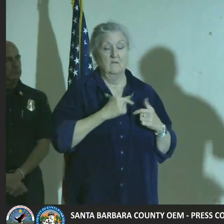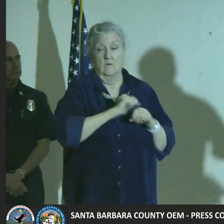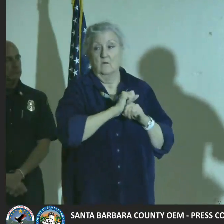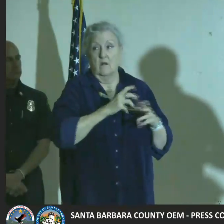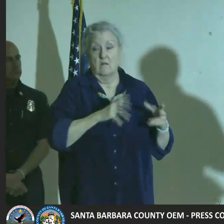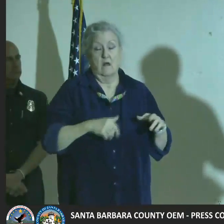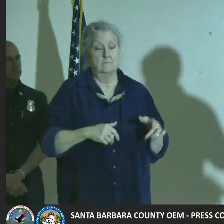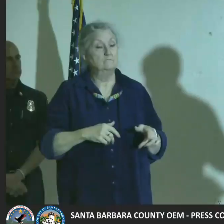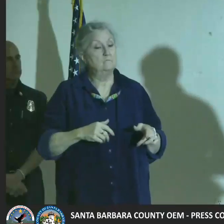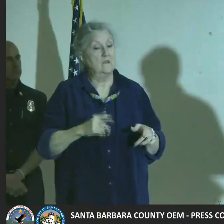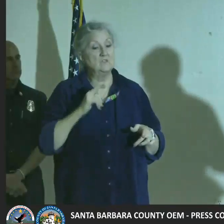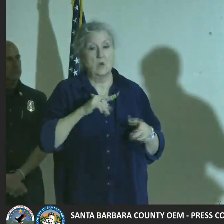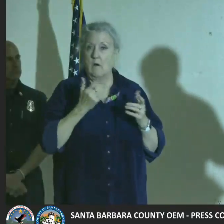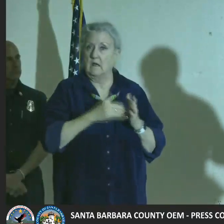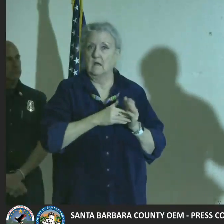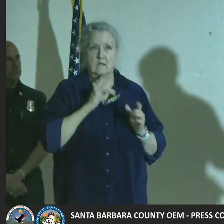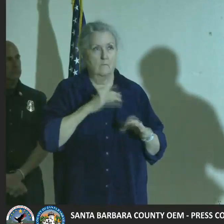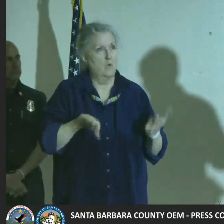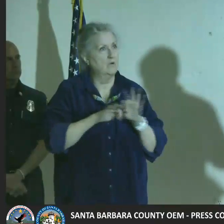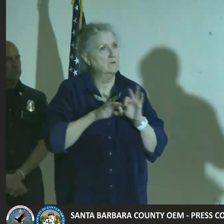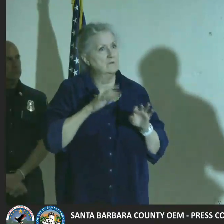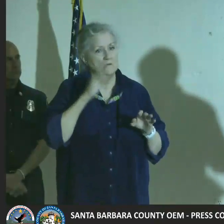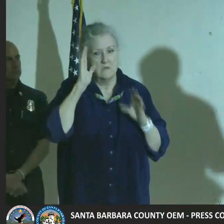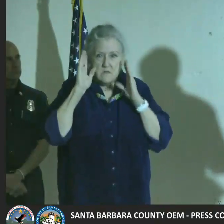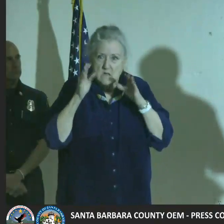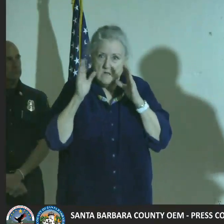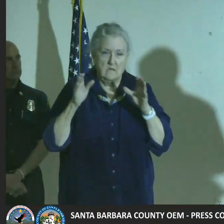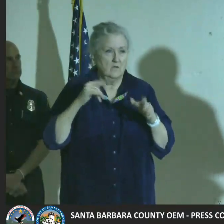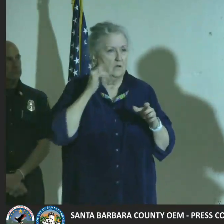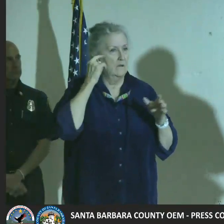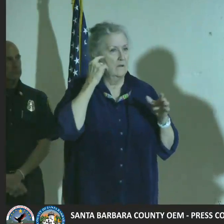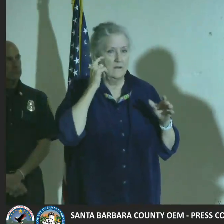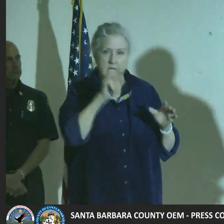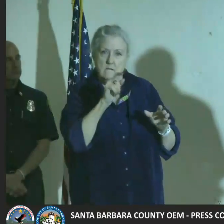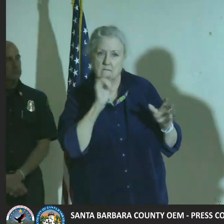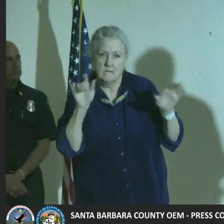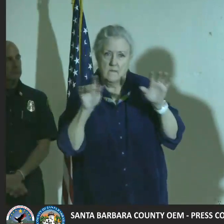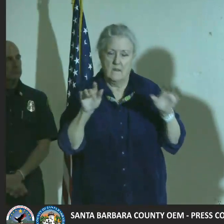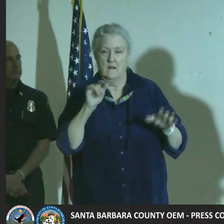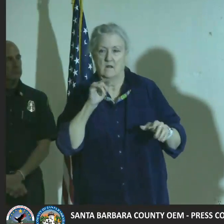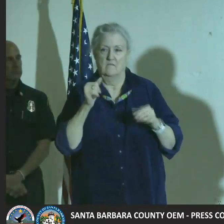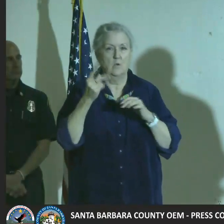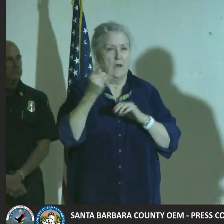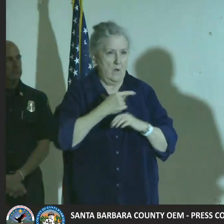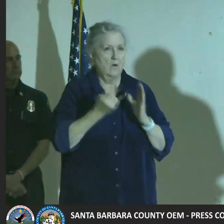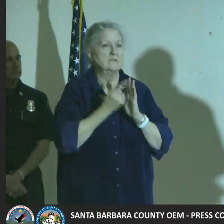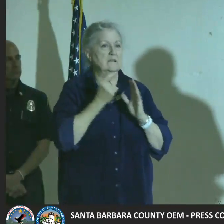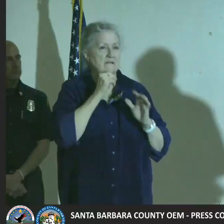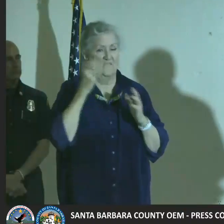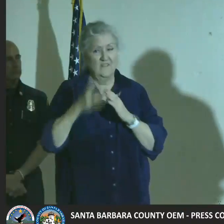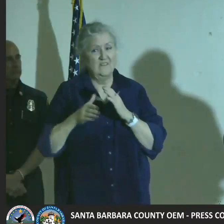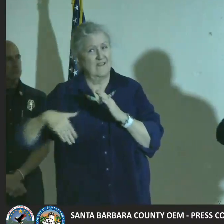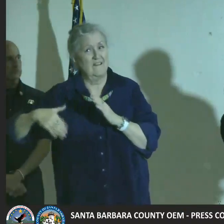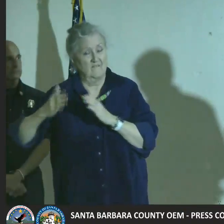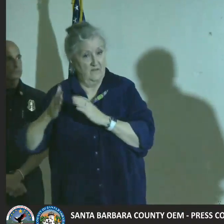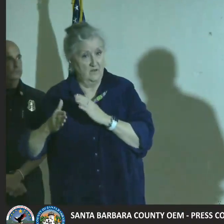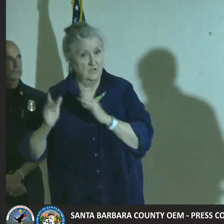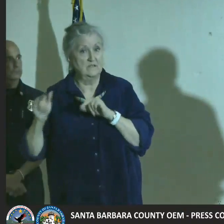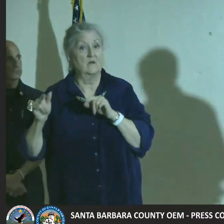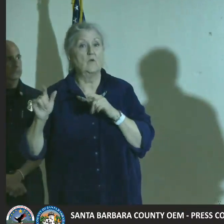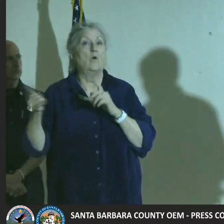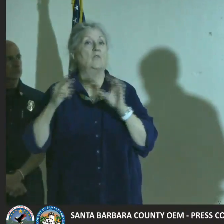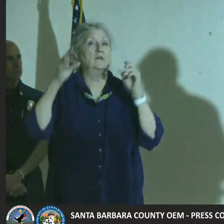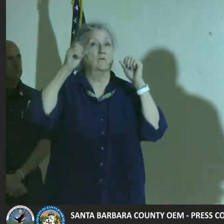again, it's important to stay alert. It's important to keep an eye on what's going on over the next few hours. It's not quite over until the whole thing